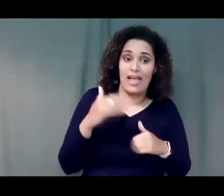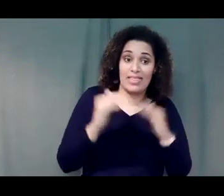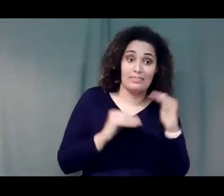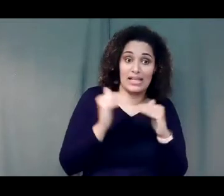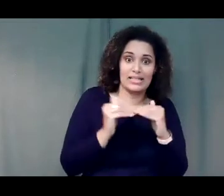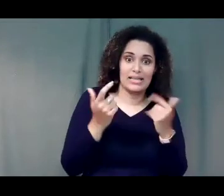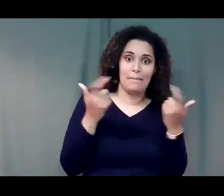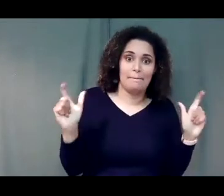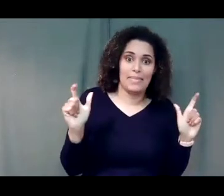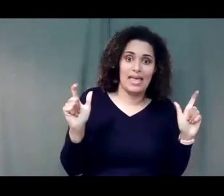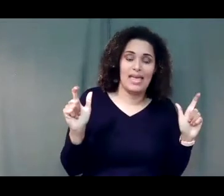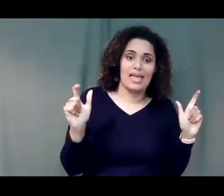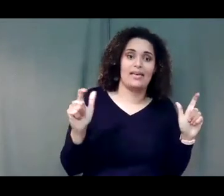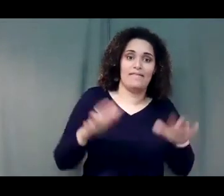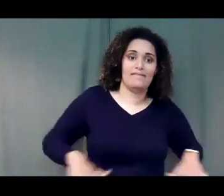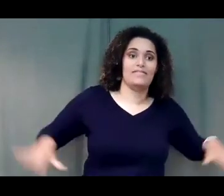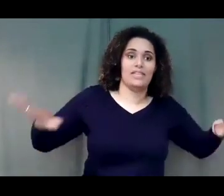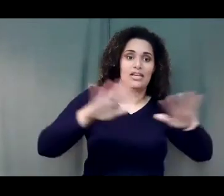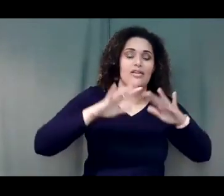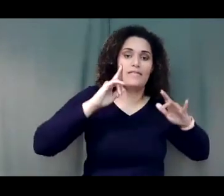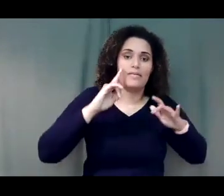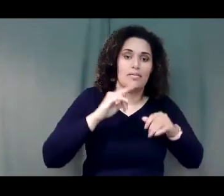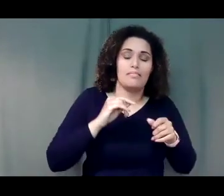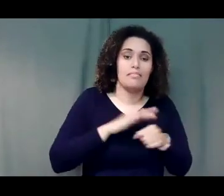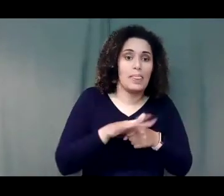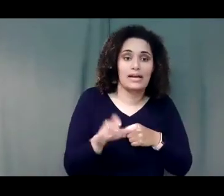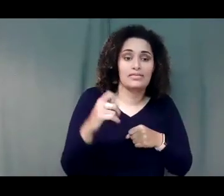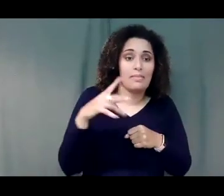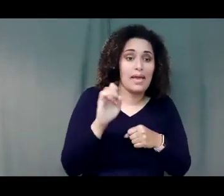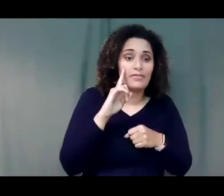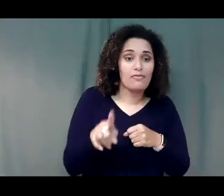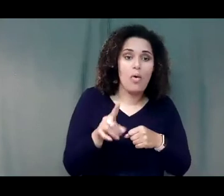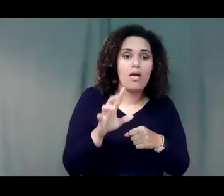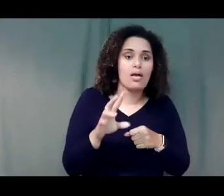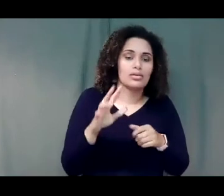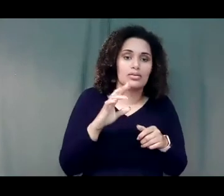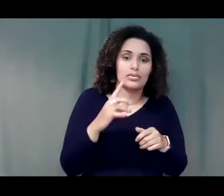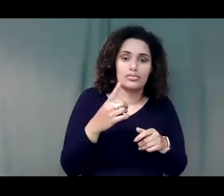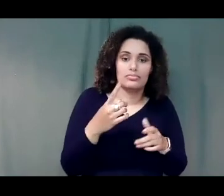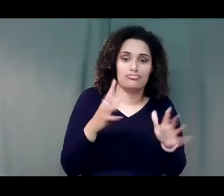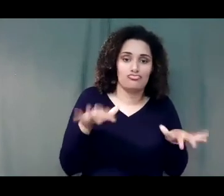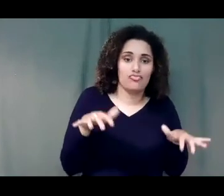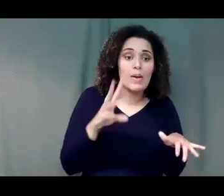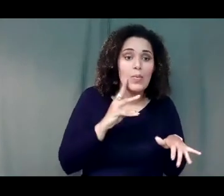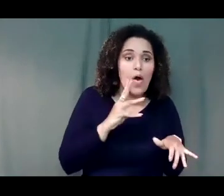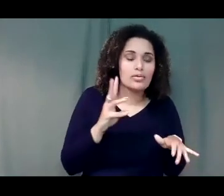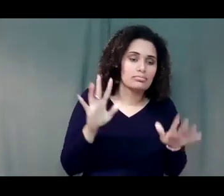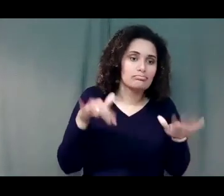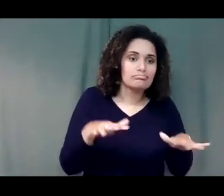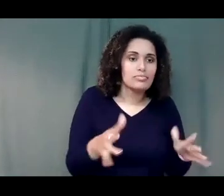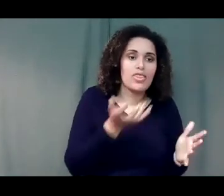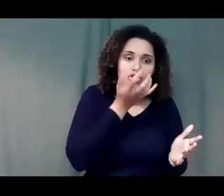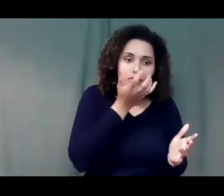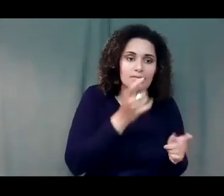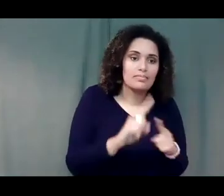huge field, there's plenty of space for any rainwater to be absorbed into the grass before it gets into the waterways. But the green roofs